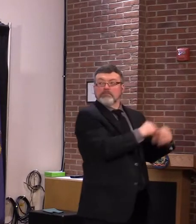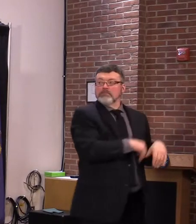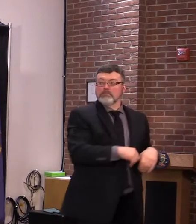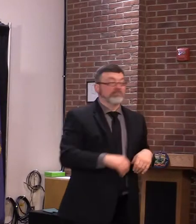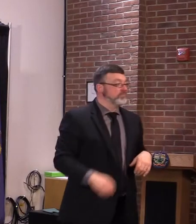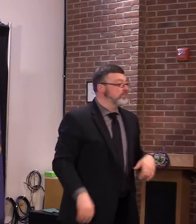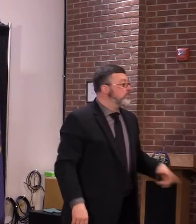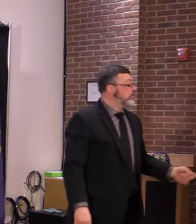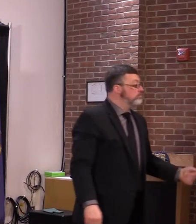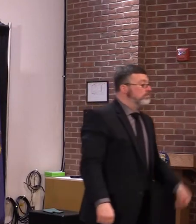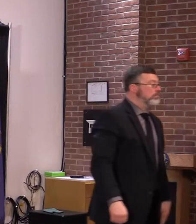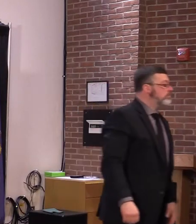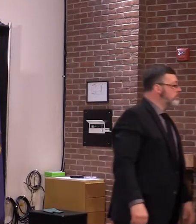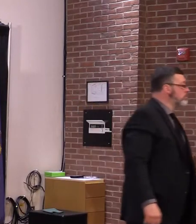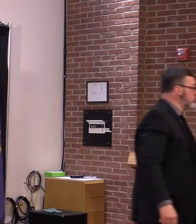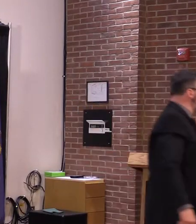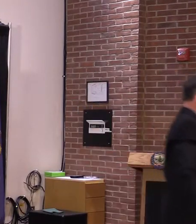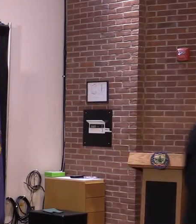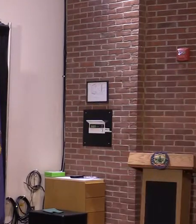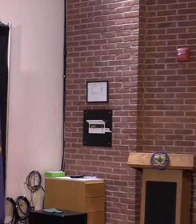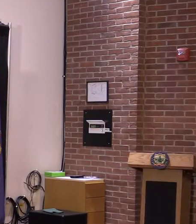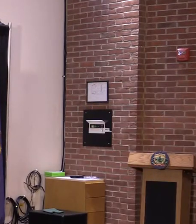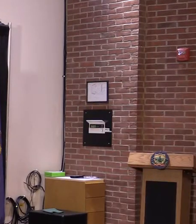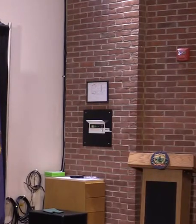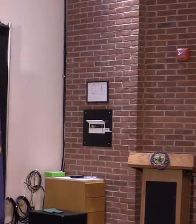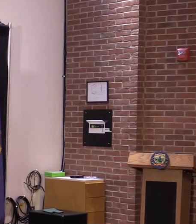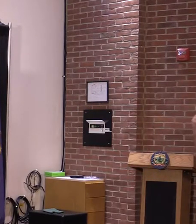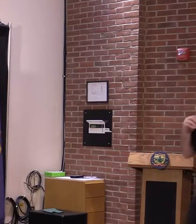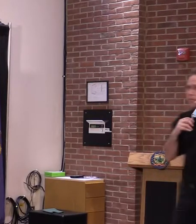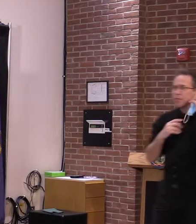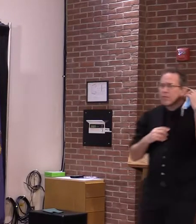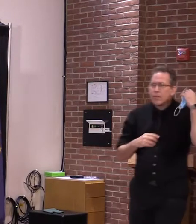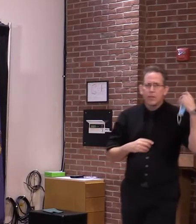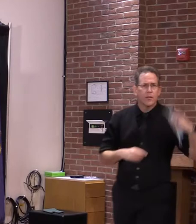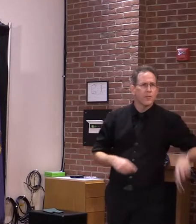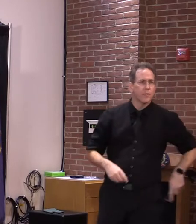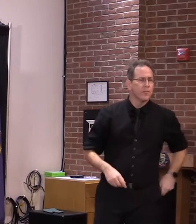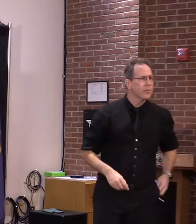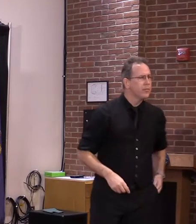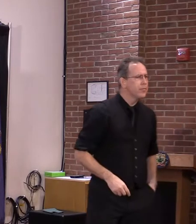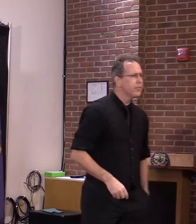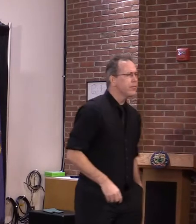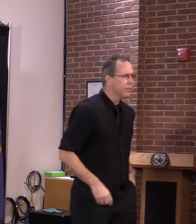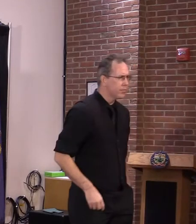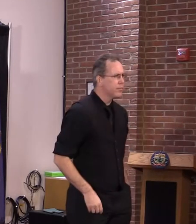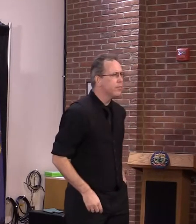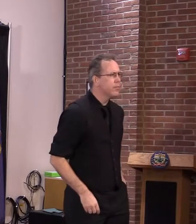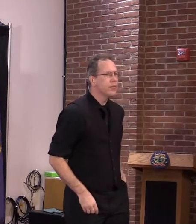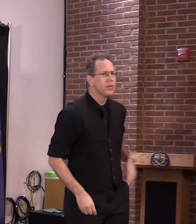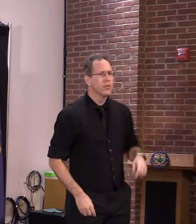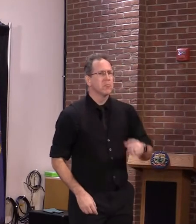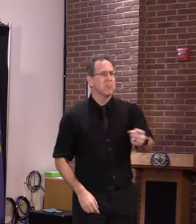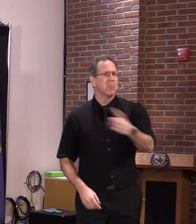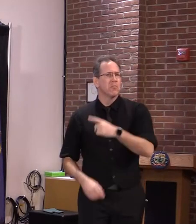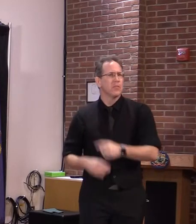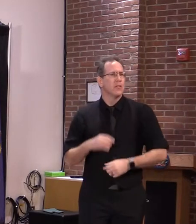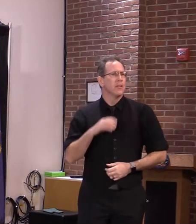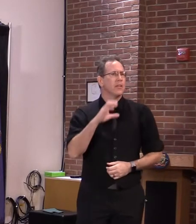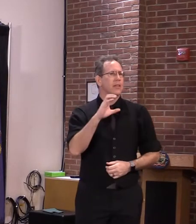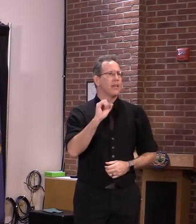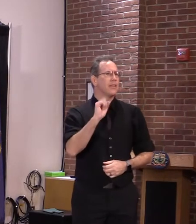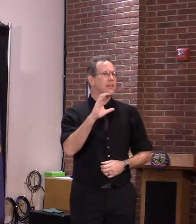we last saw you in this venue, Vermont passed the very sad milestone of 500 deaths. Of